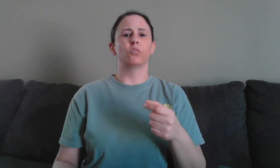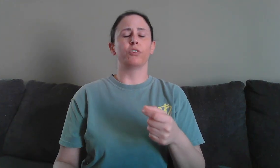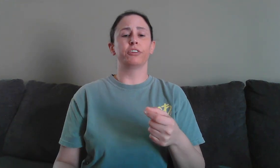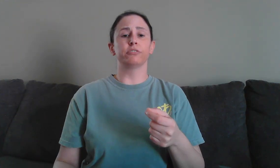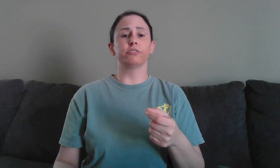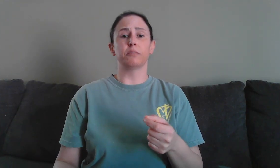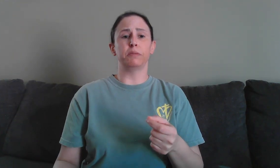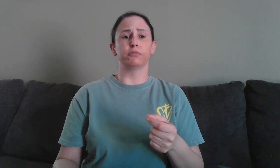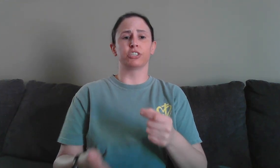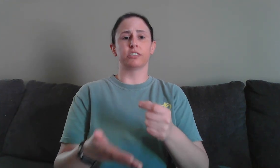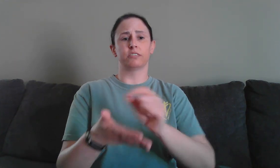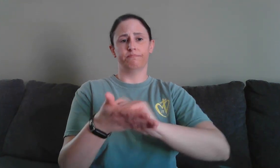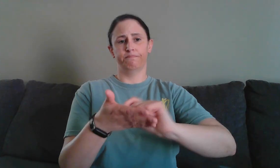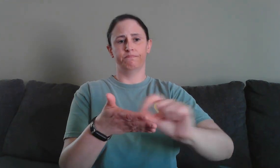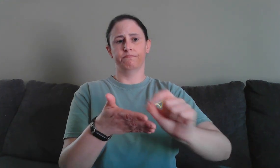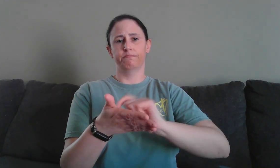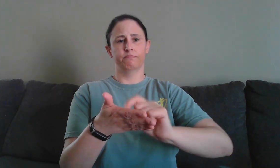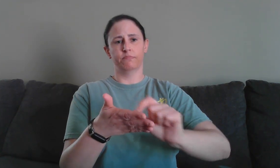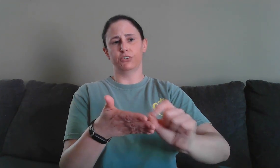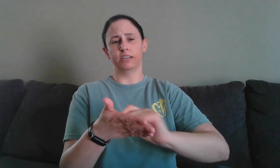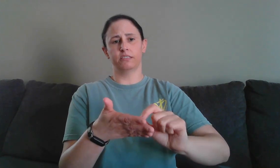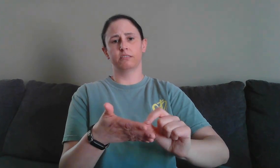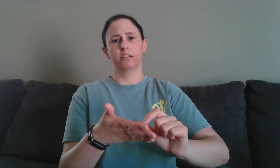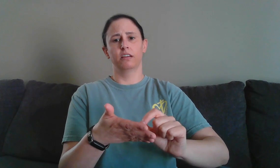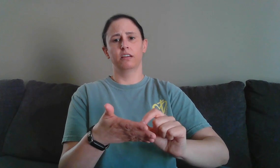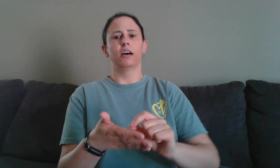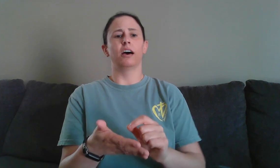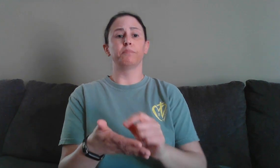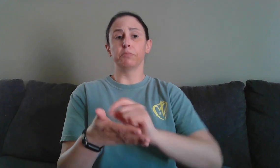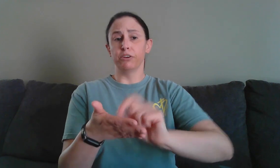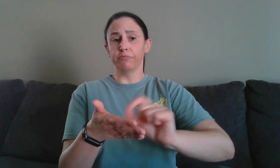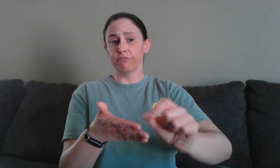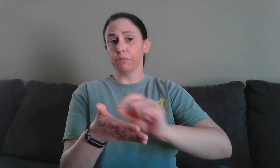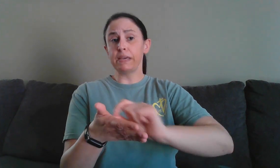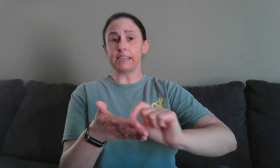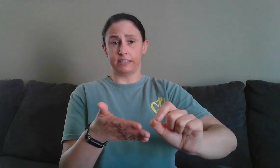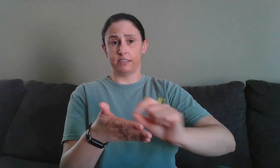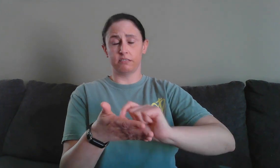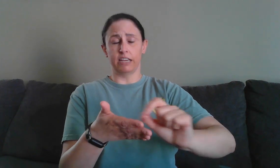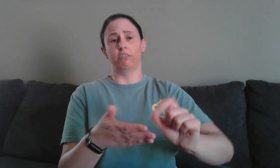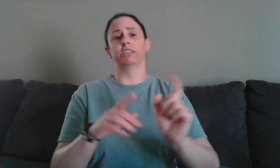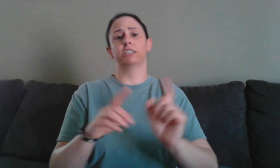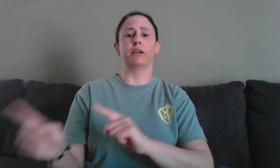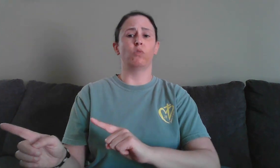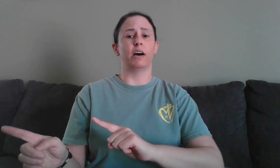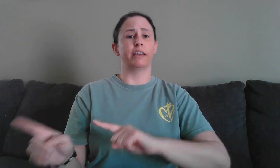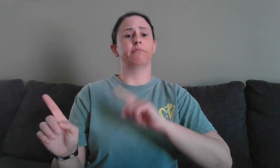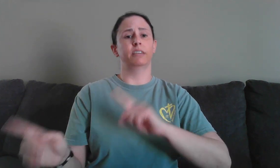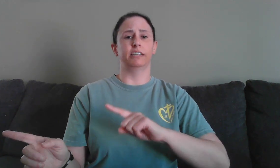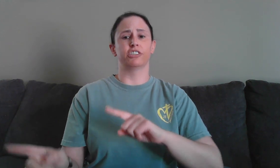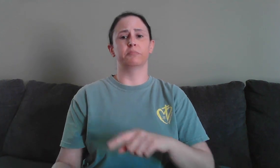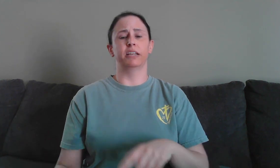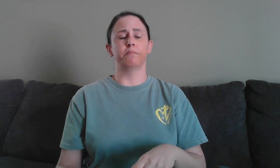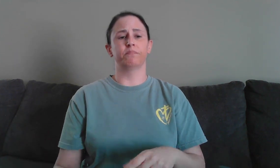Or you'll see some people just do this. The movement repeats, and I'll explain why in just a minute.